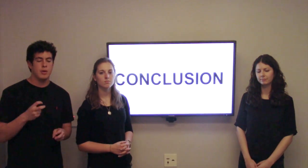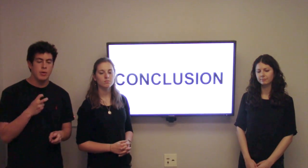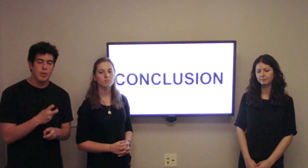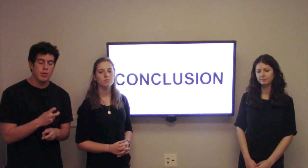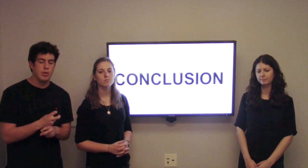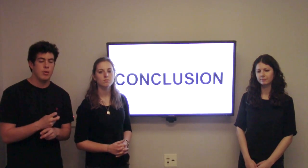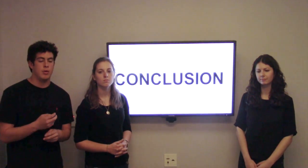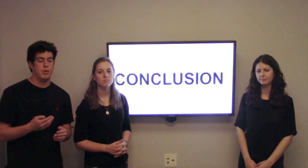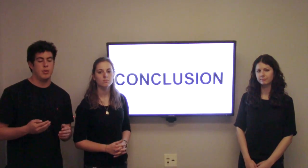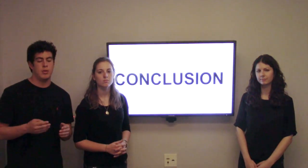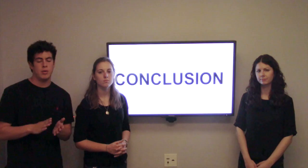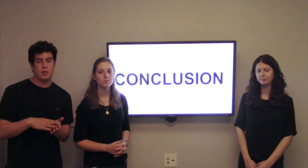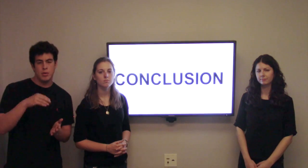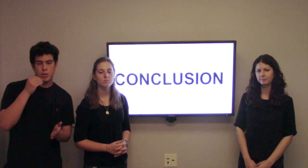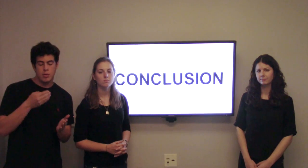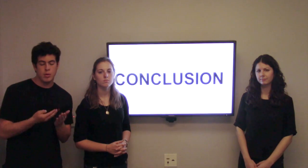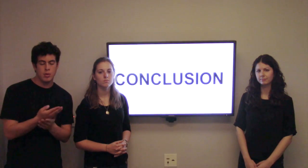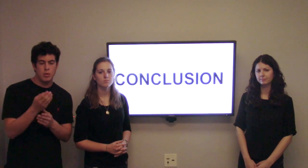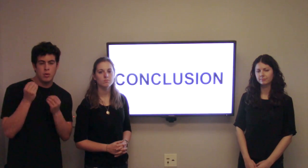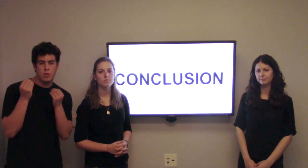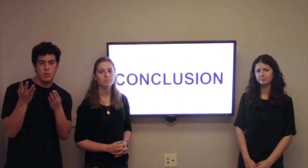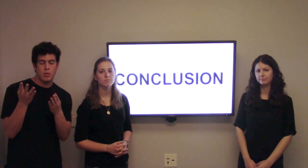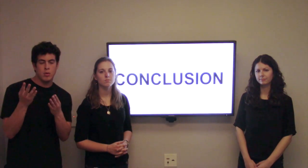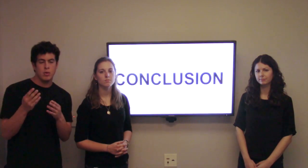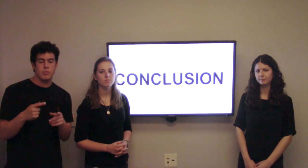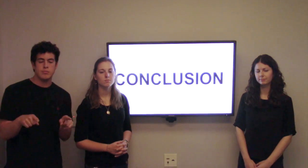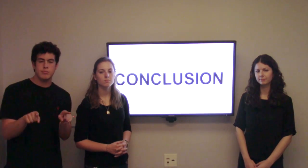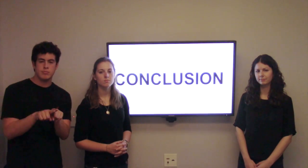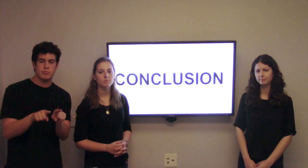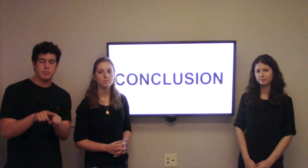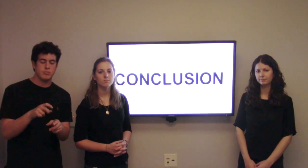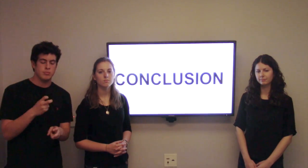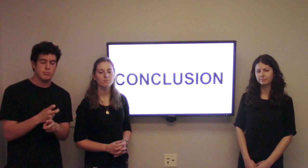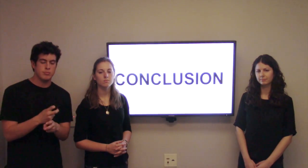learn new information, but it's also hard to make a new friend.